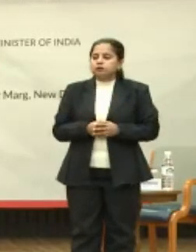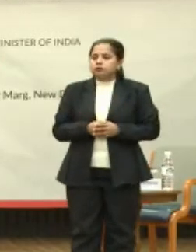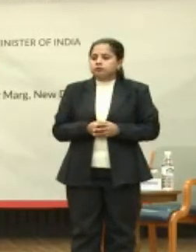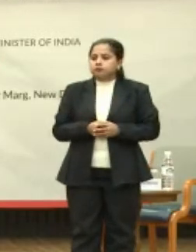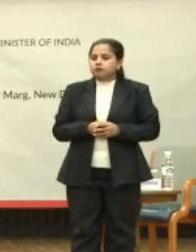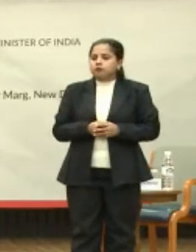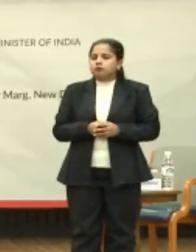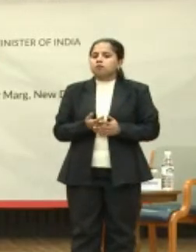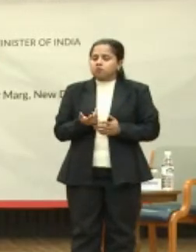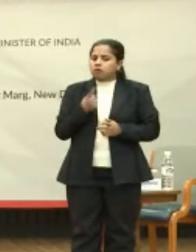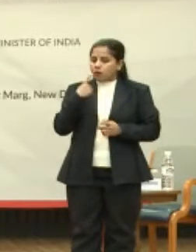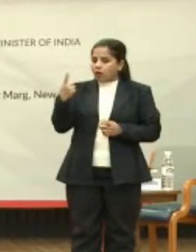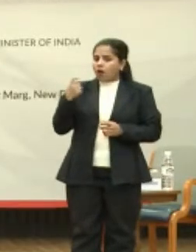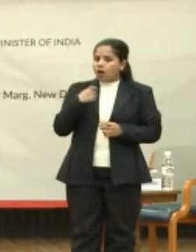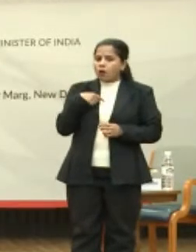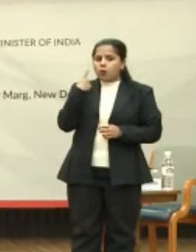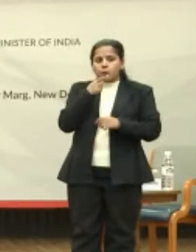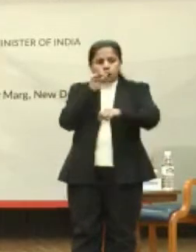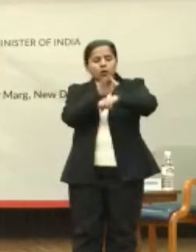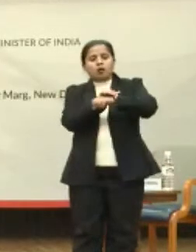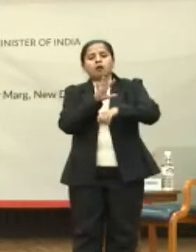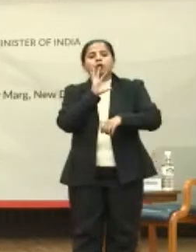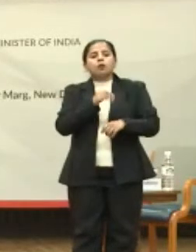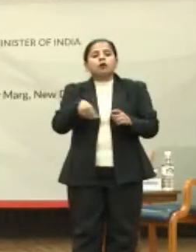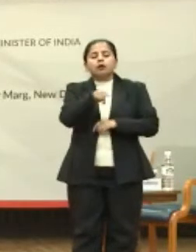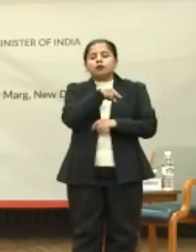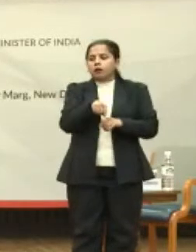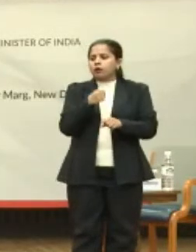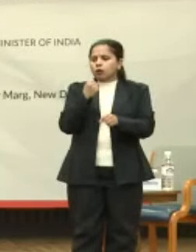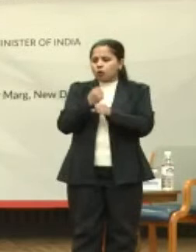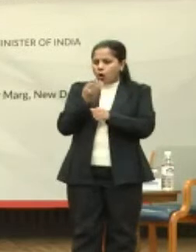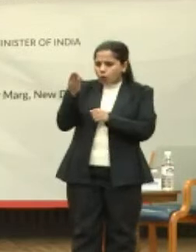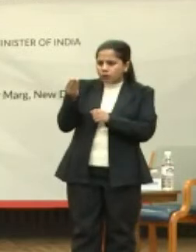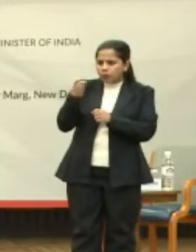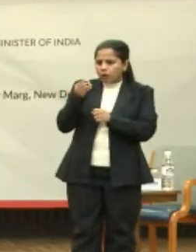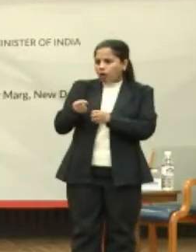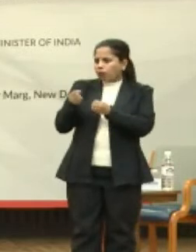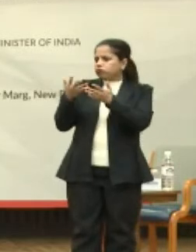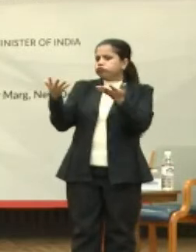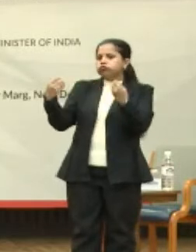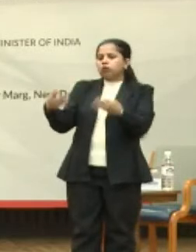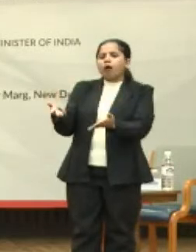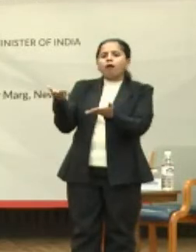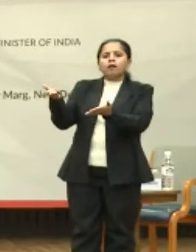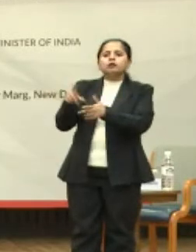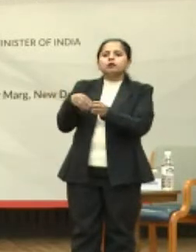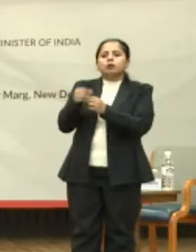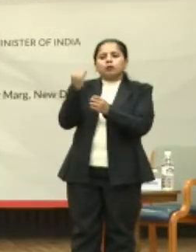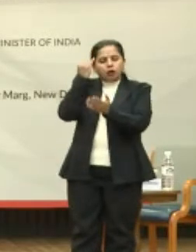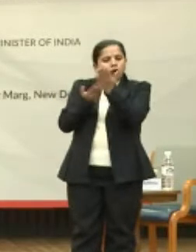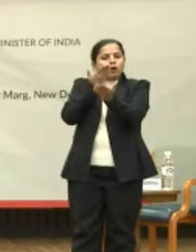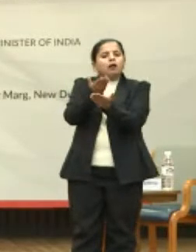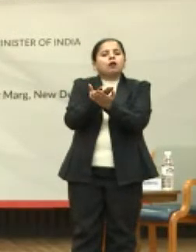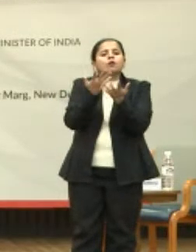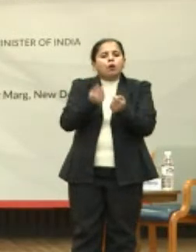Its task was to identify surplus government jobs and recommend their